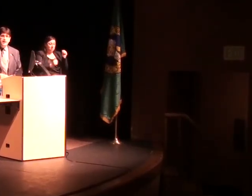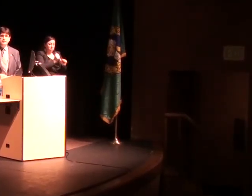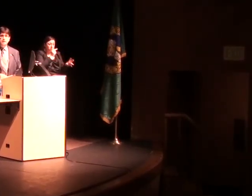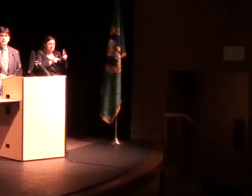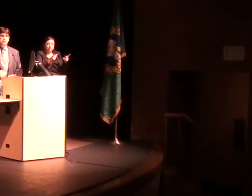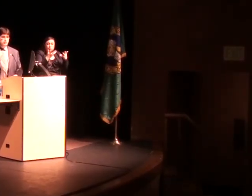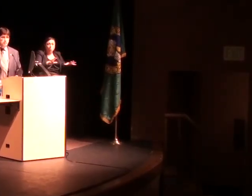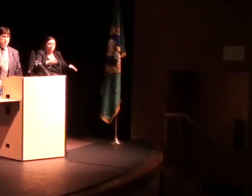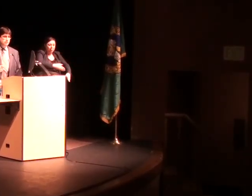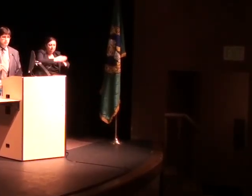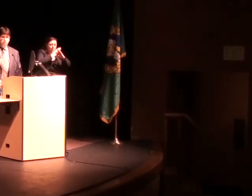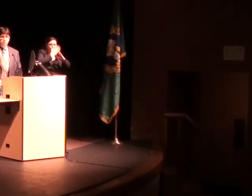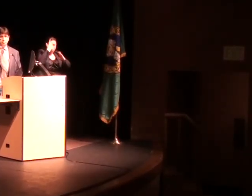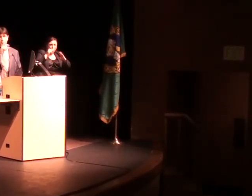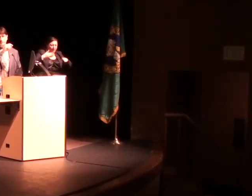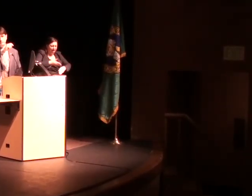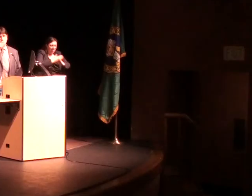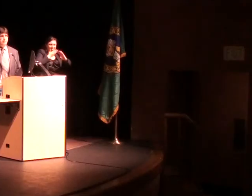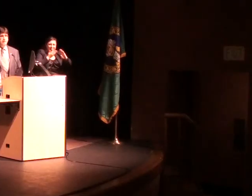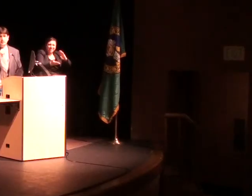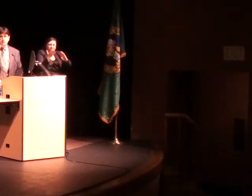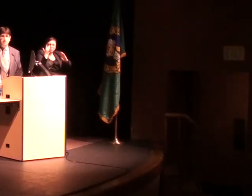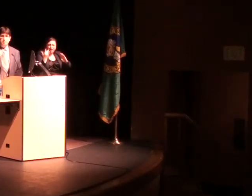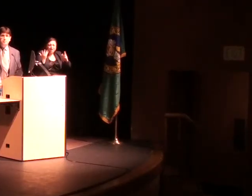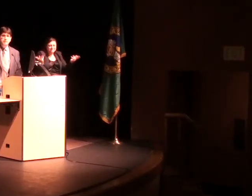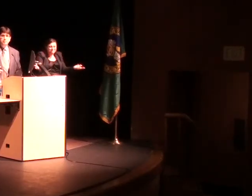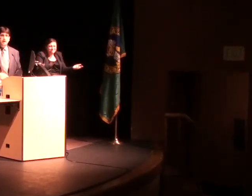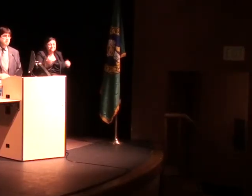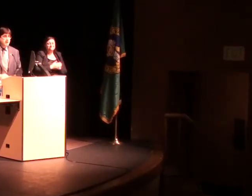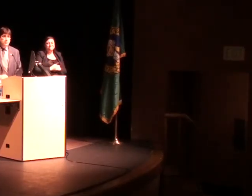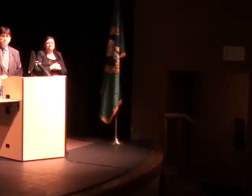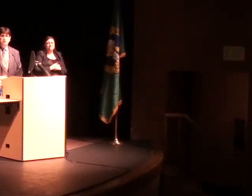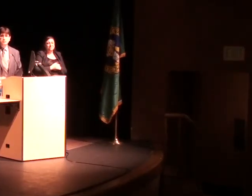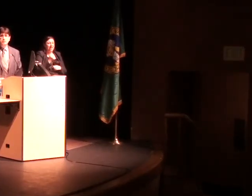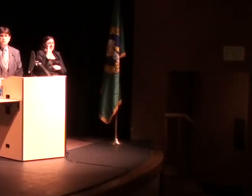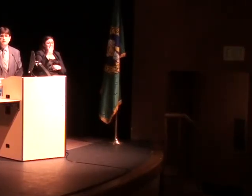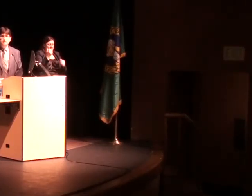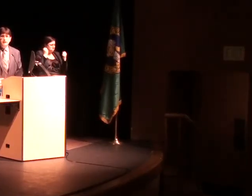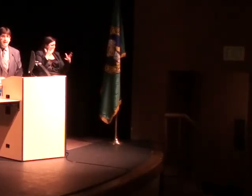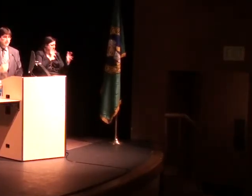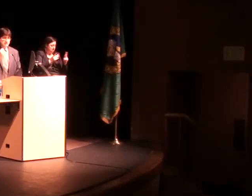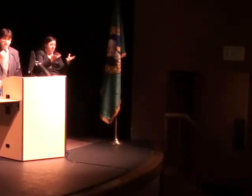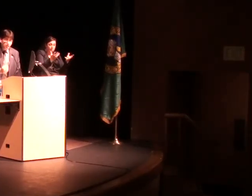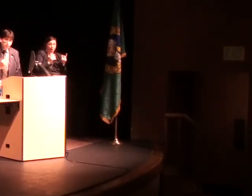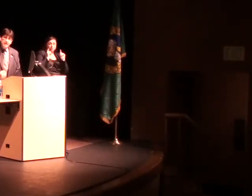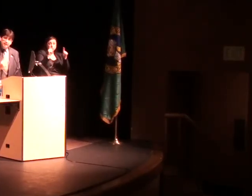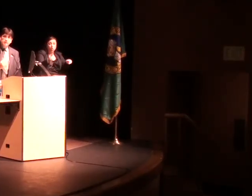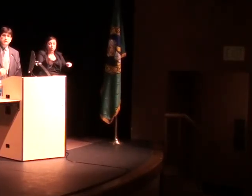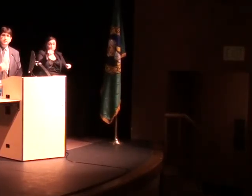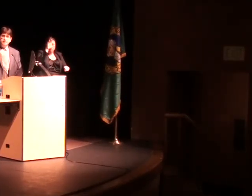want that. If you do a survey among people, everybody wants to go to Cuba. And there